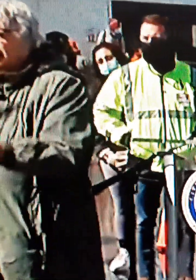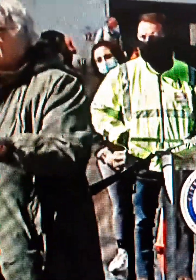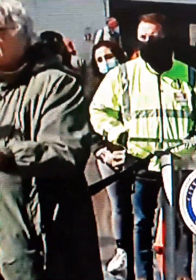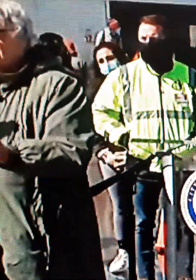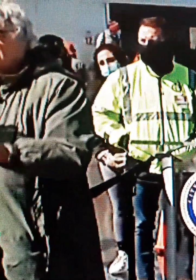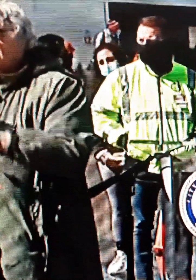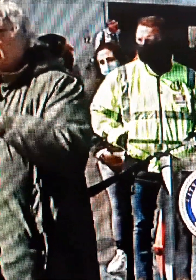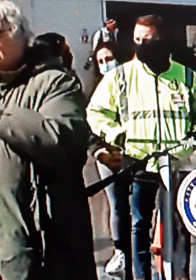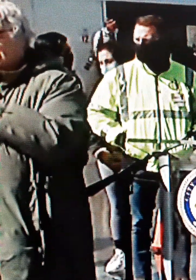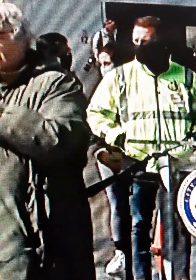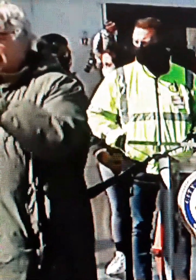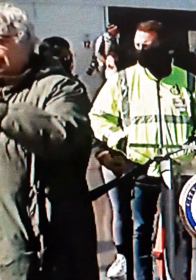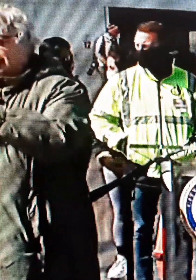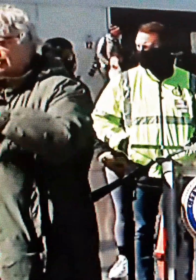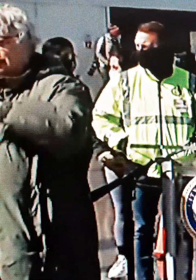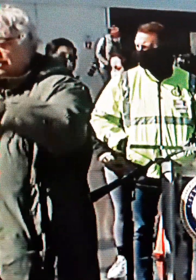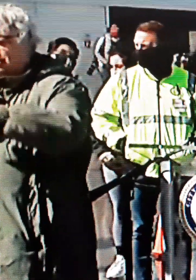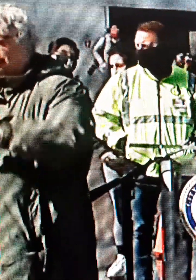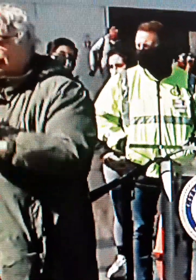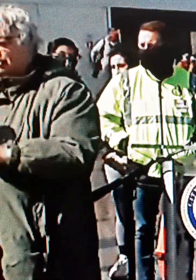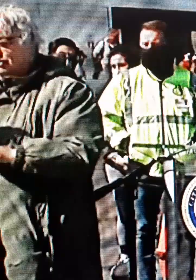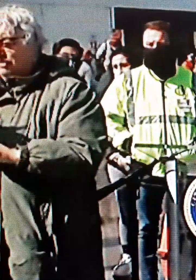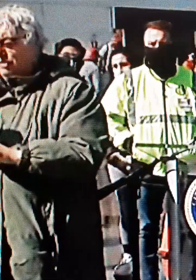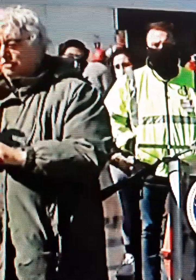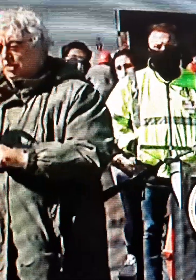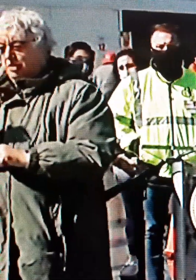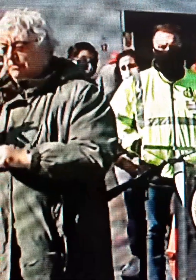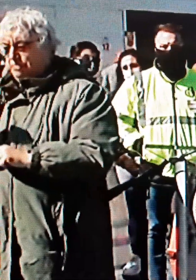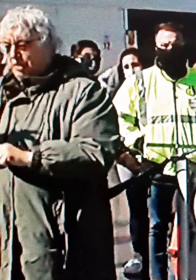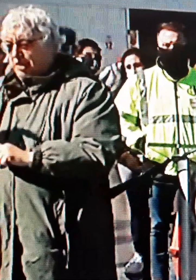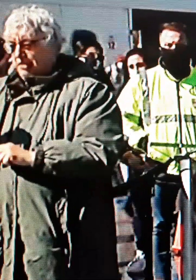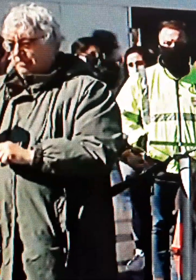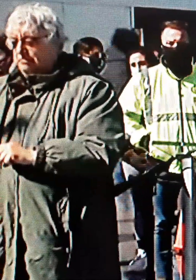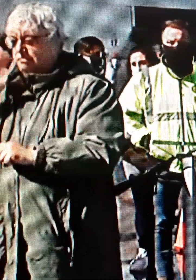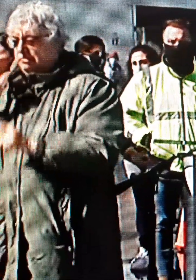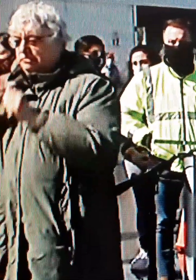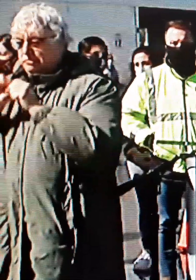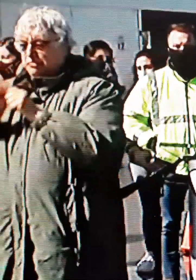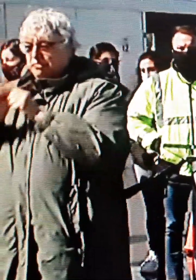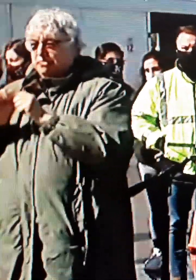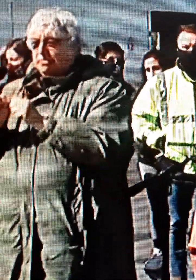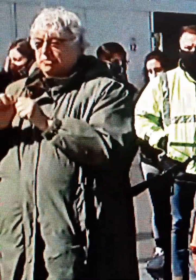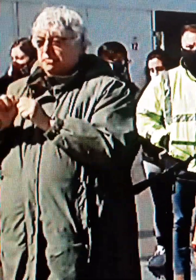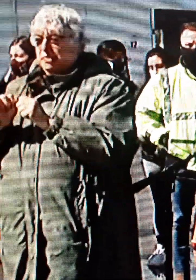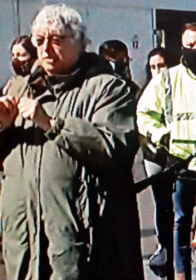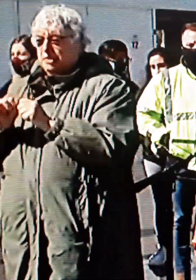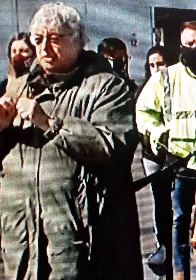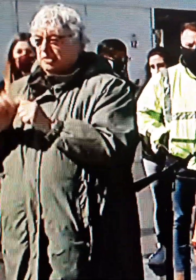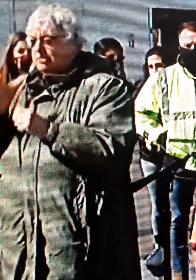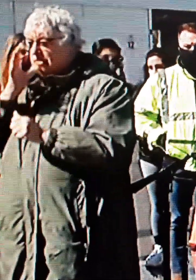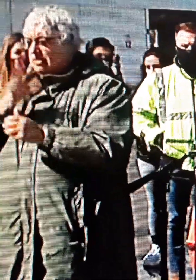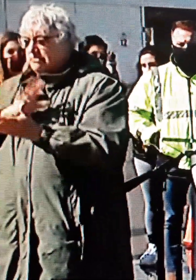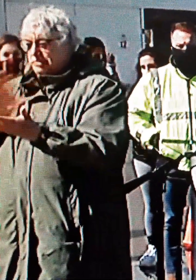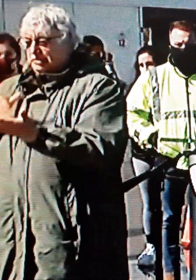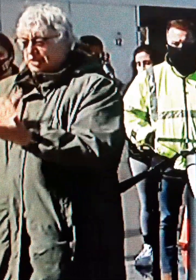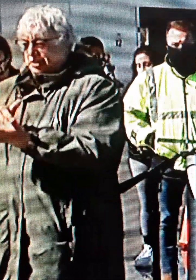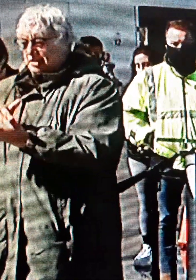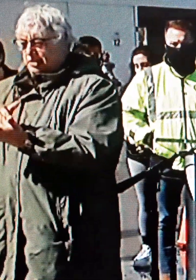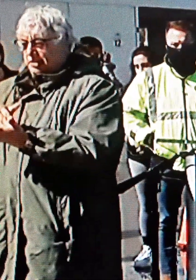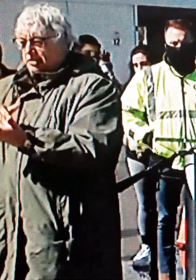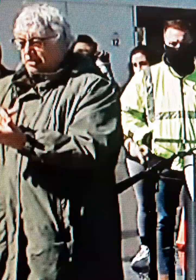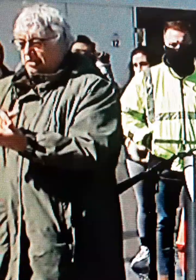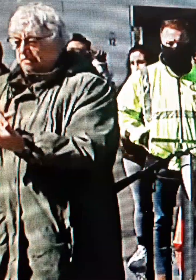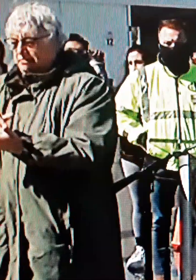National Guard for assisting us at the George R. Brown. We will maintain that warming center, that